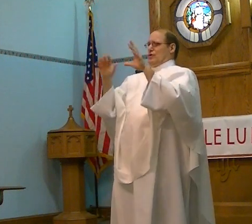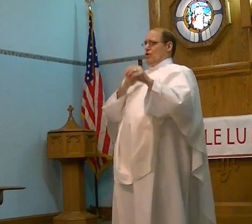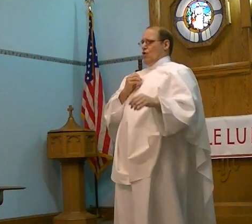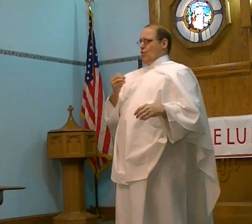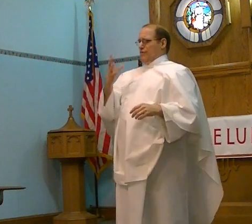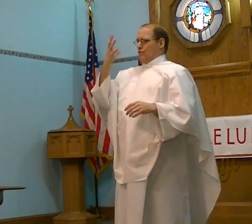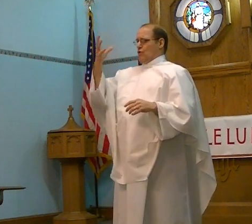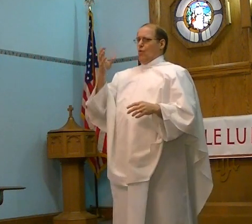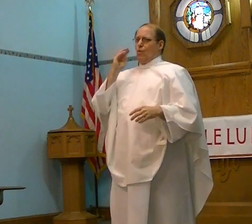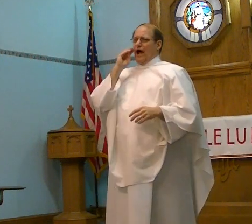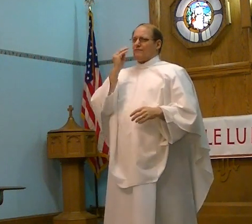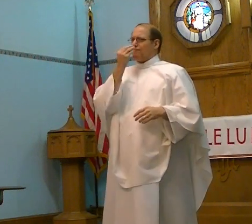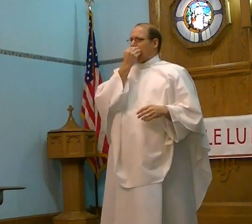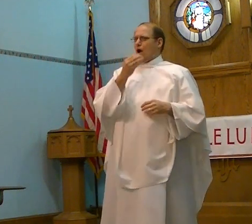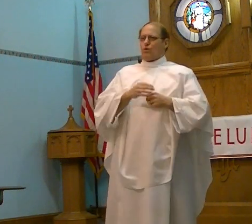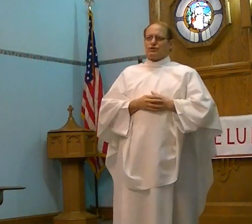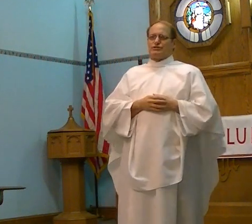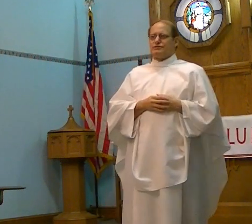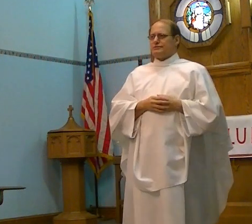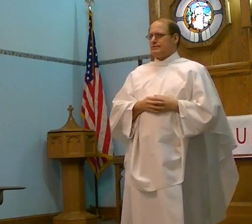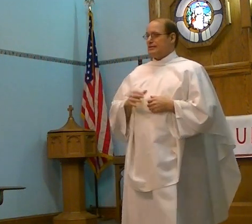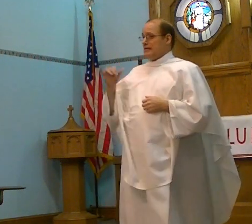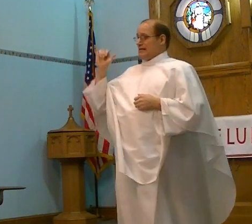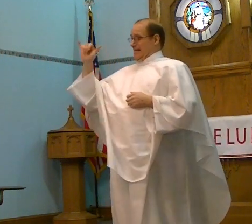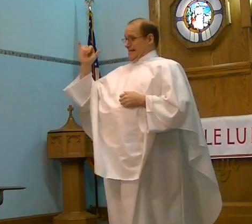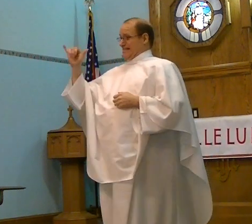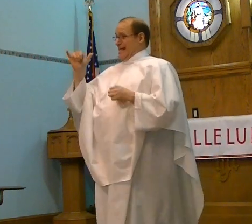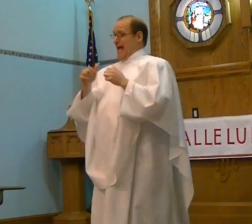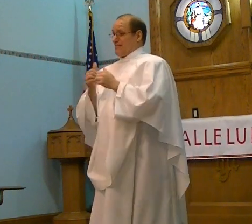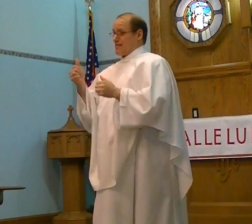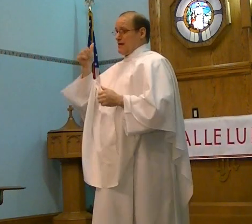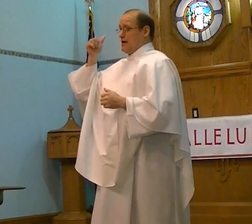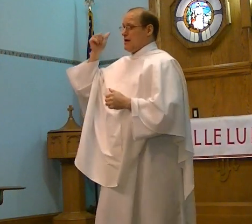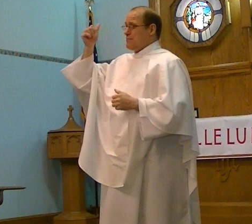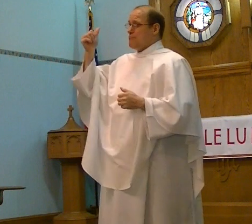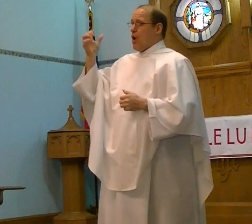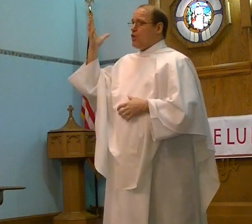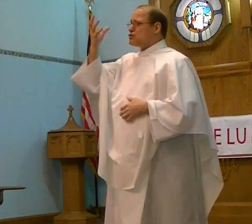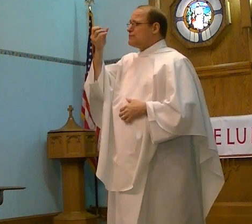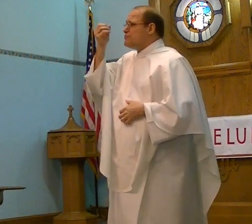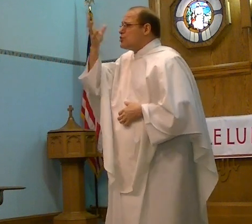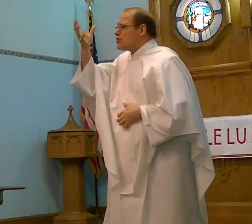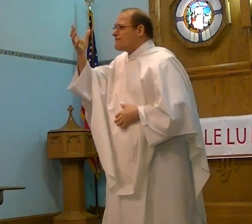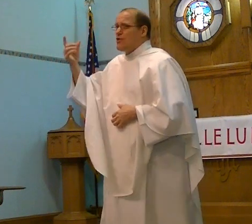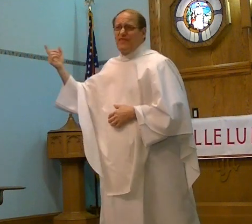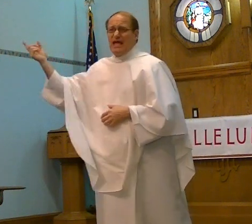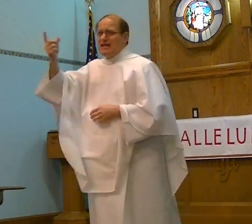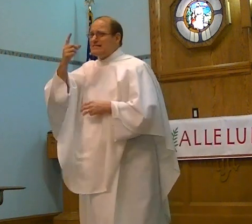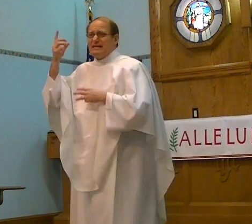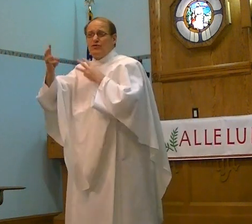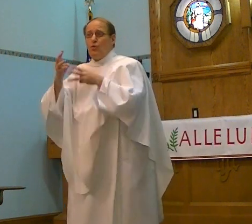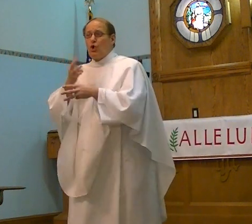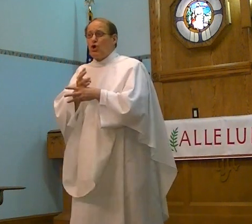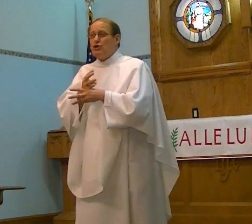with white flowers. Is that the most beautiful things in the world?